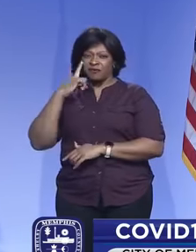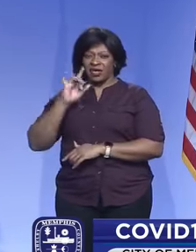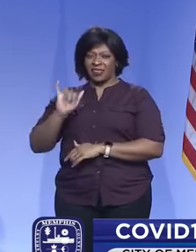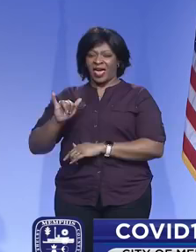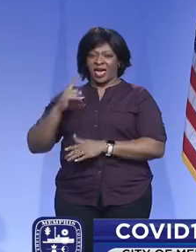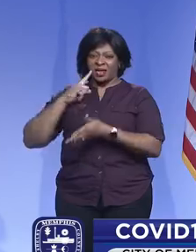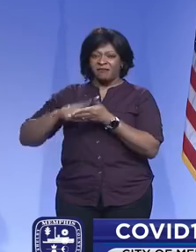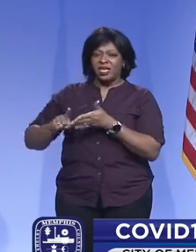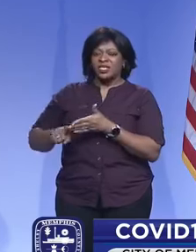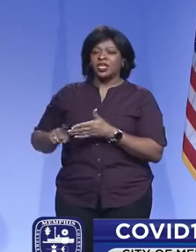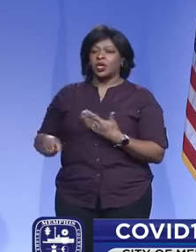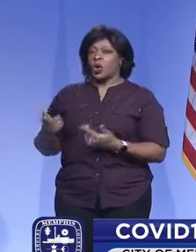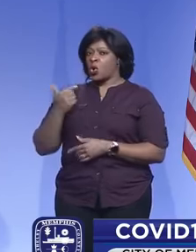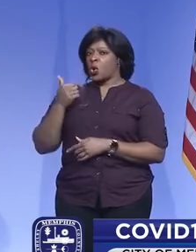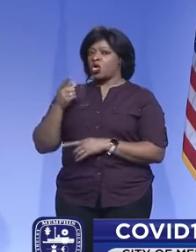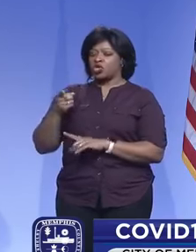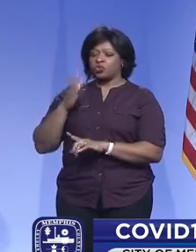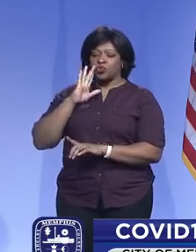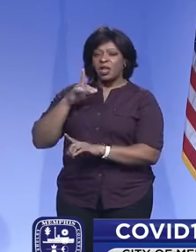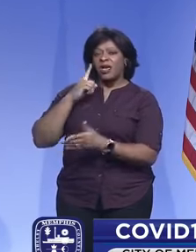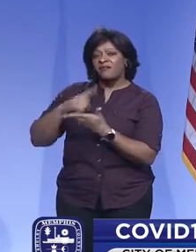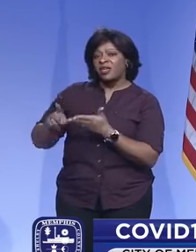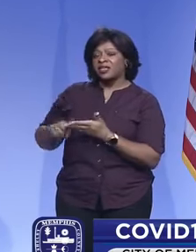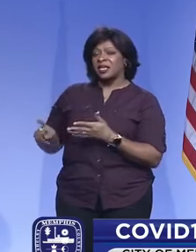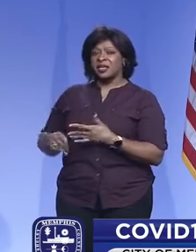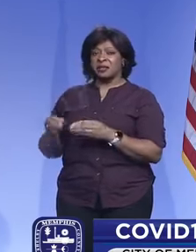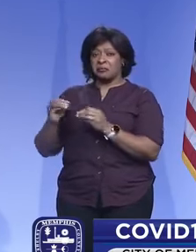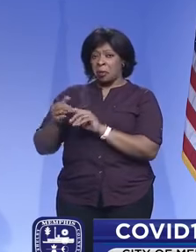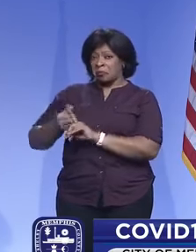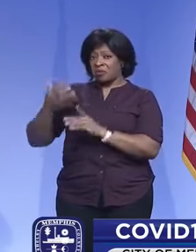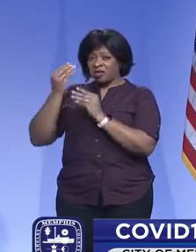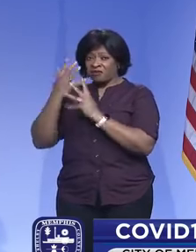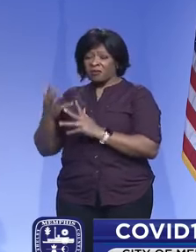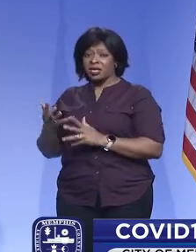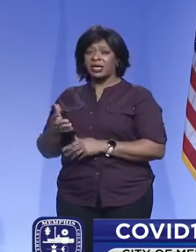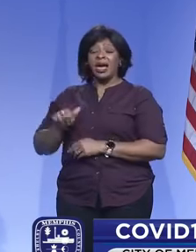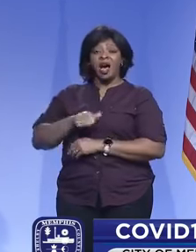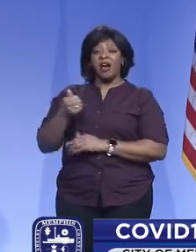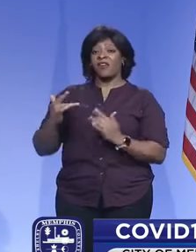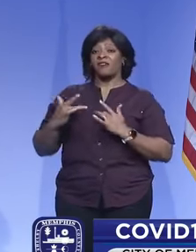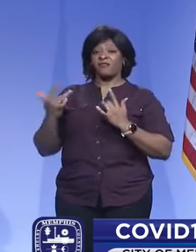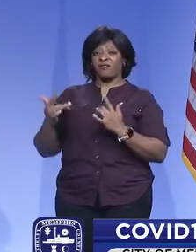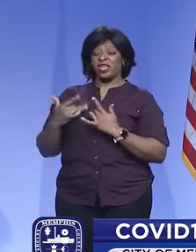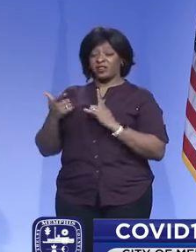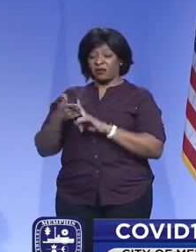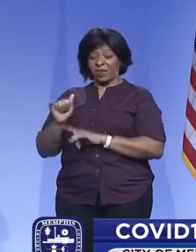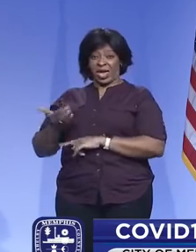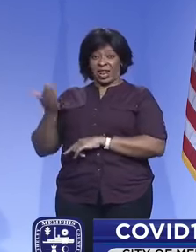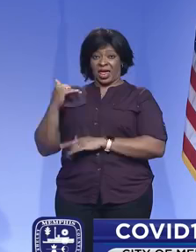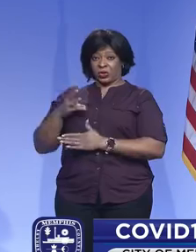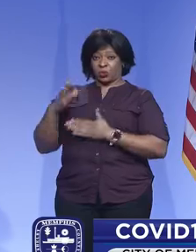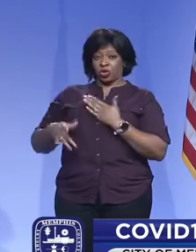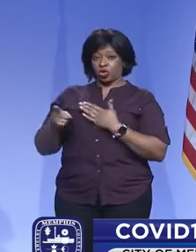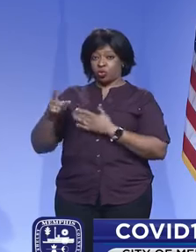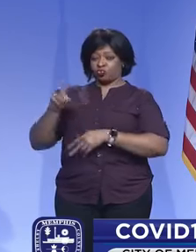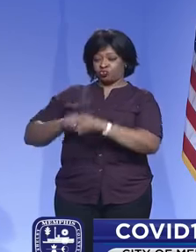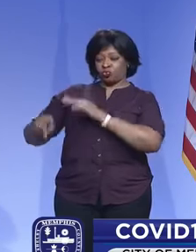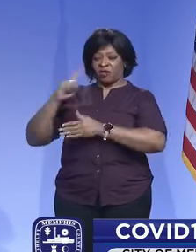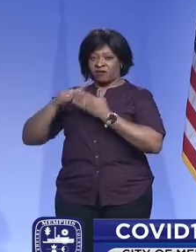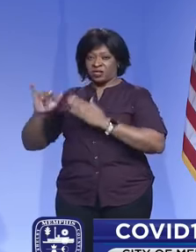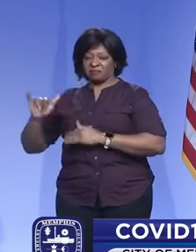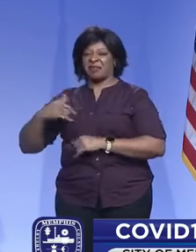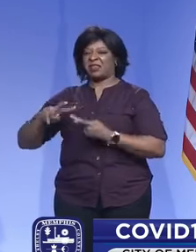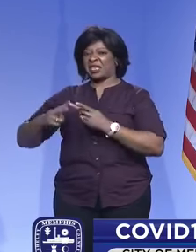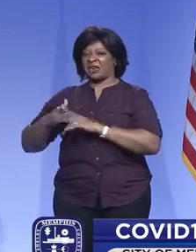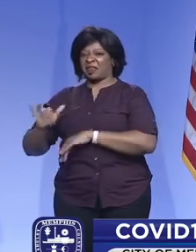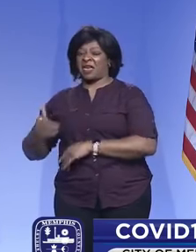investigation, who you are investigating, any details you can share, and are there other events from the weekend that you all are looking into? And I have a